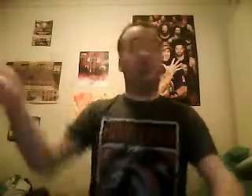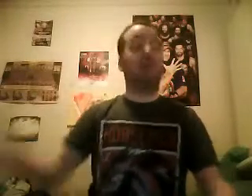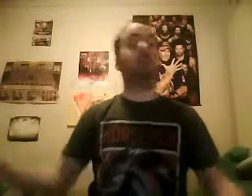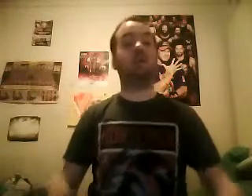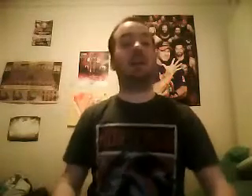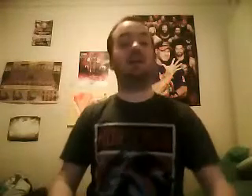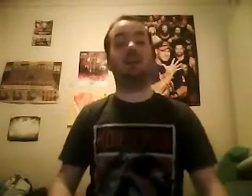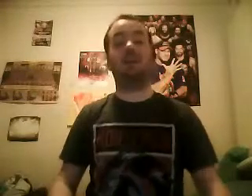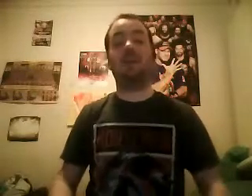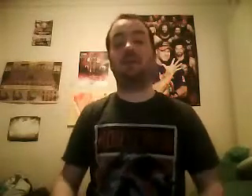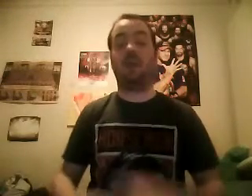love Charlotte as a babyface.